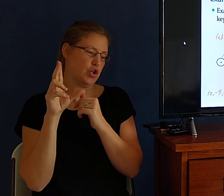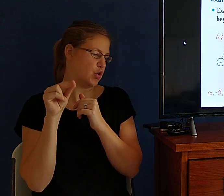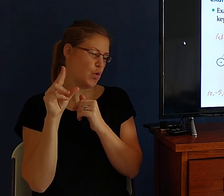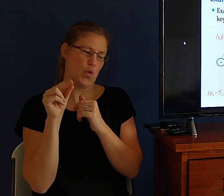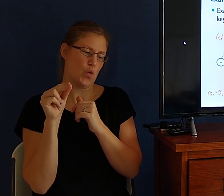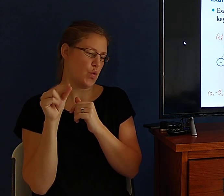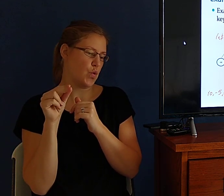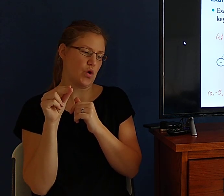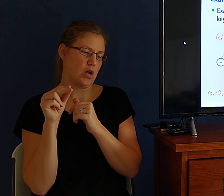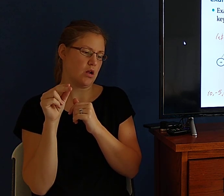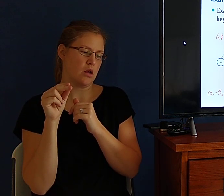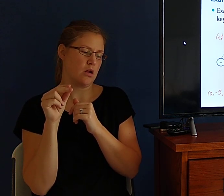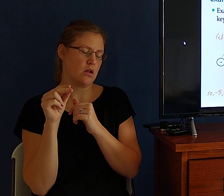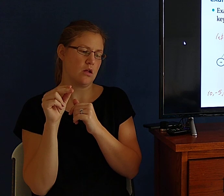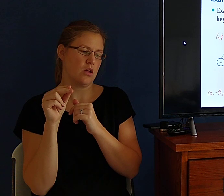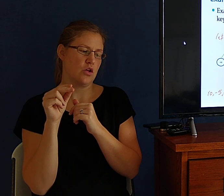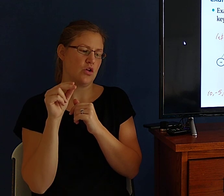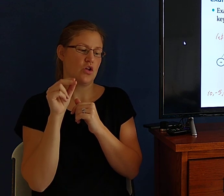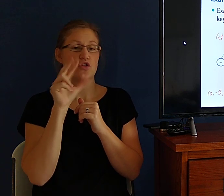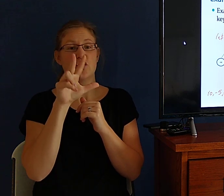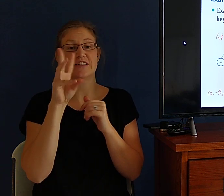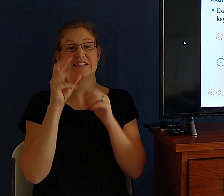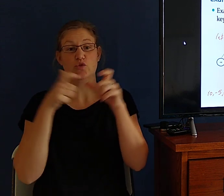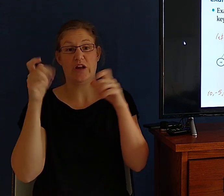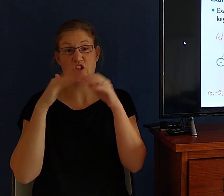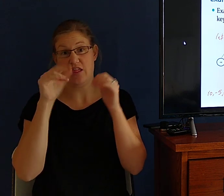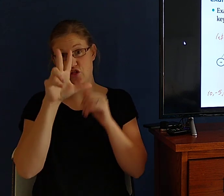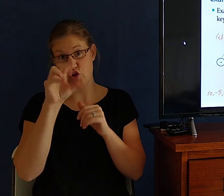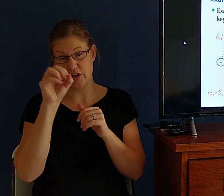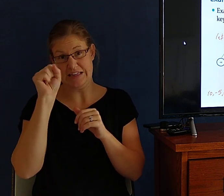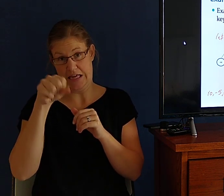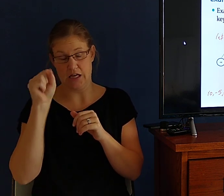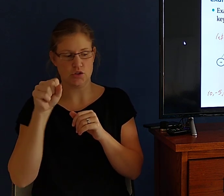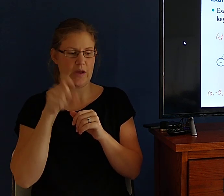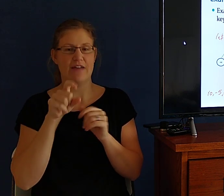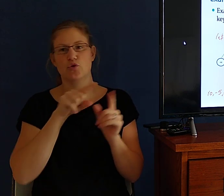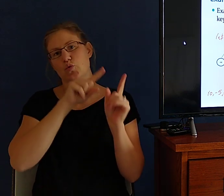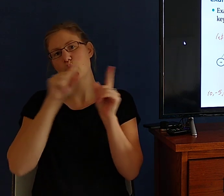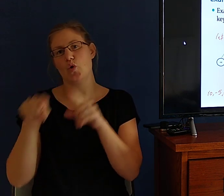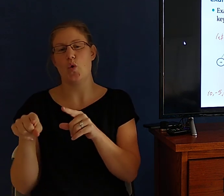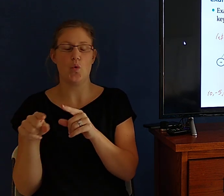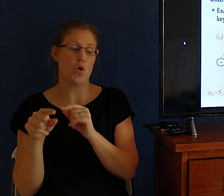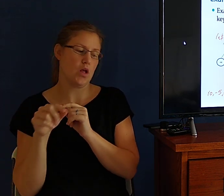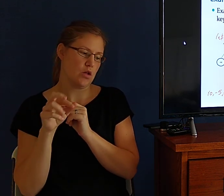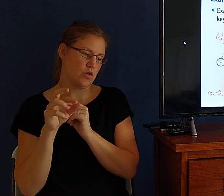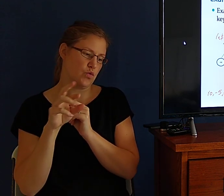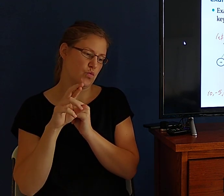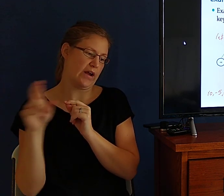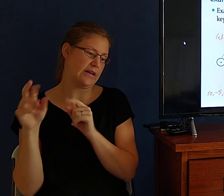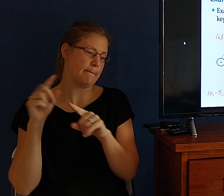No. 36 is greater than 30? Yes, so we need to visit this one, but we need to list